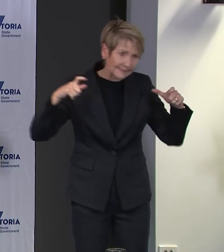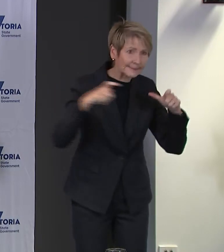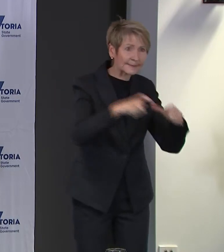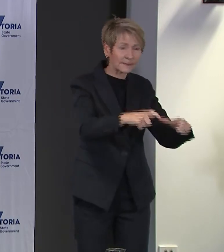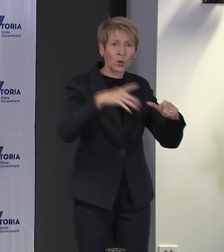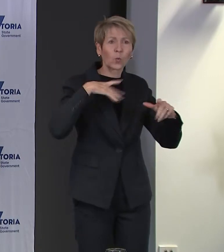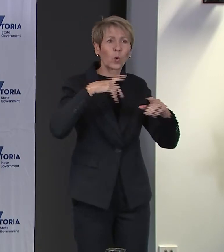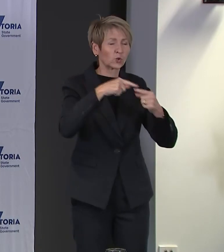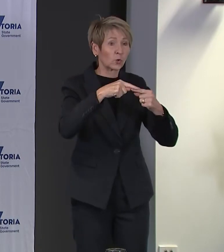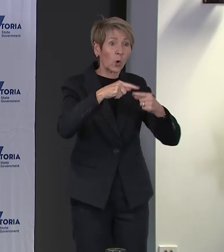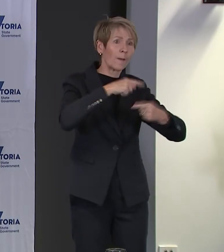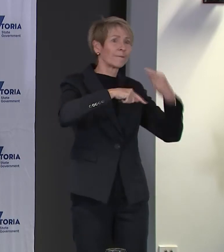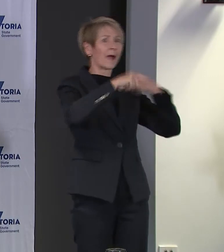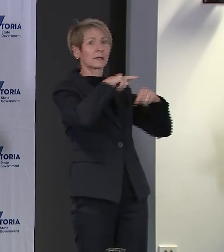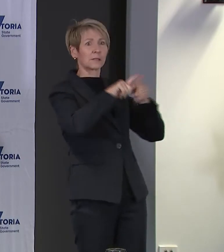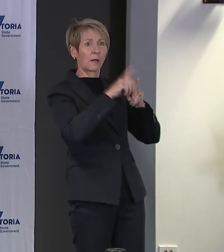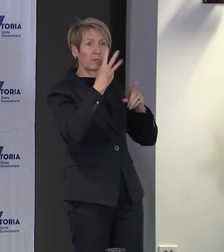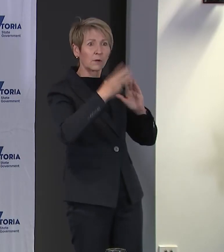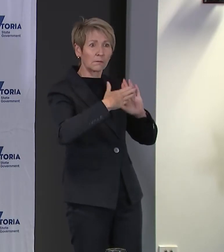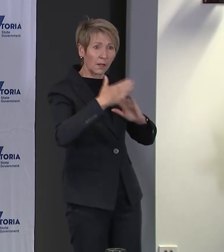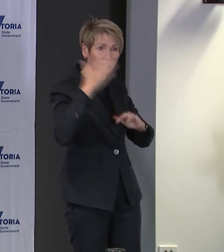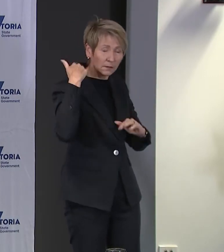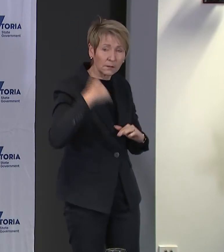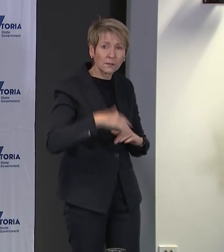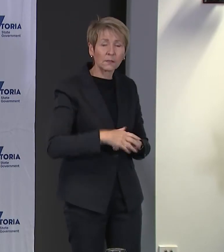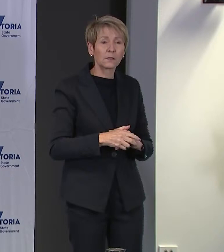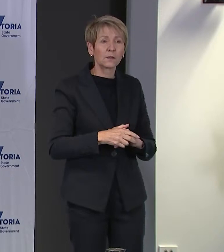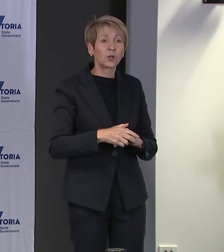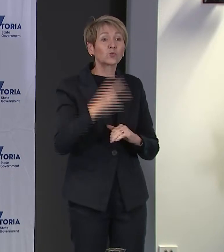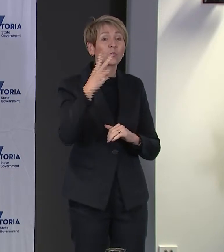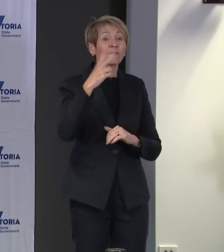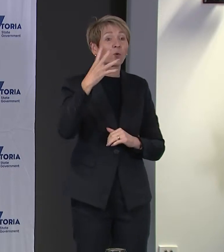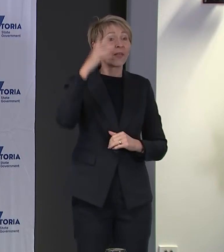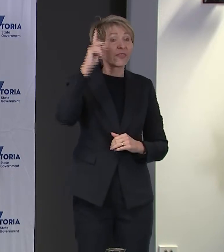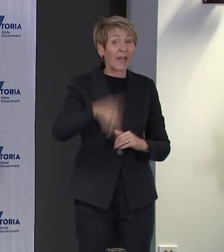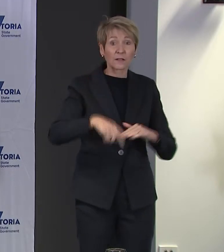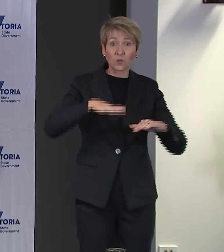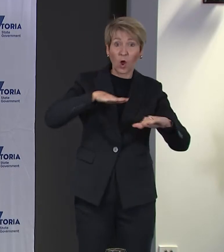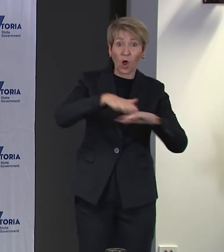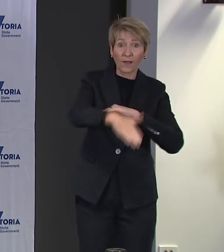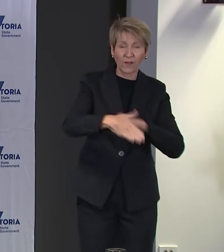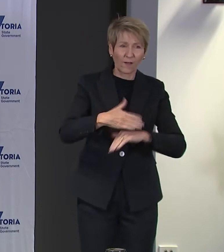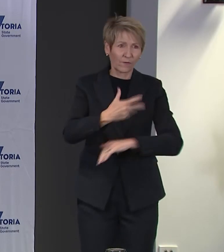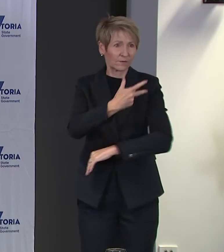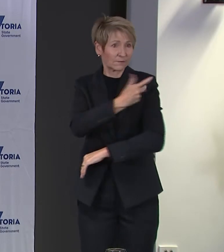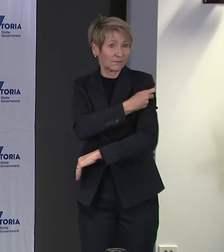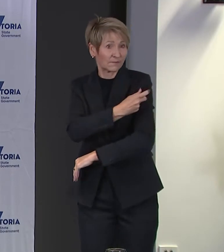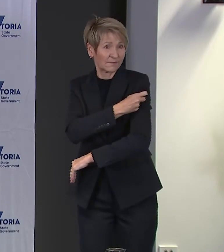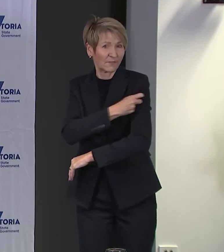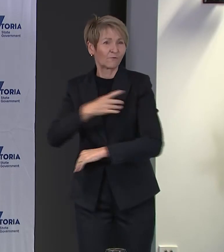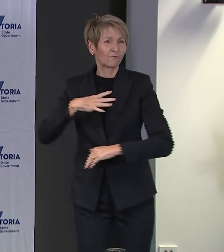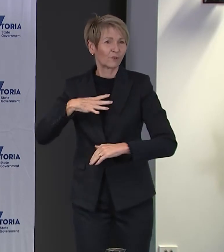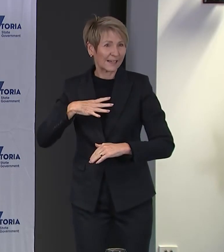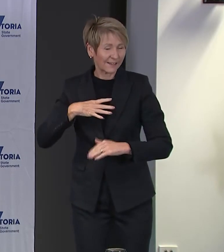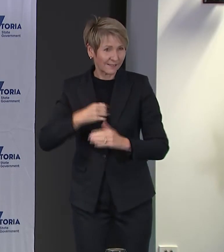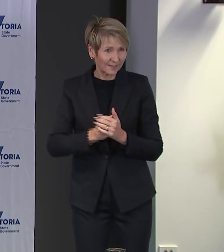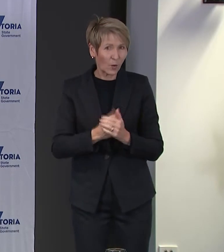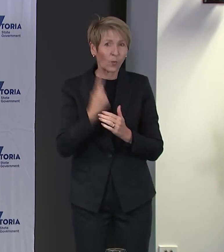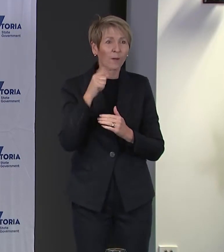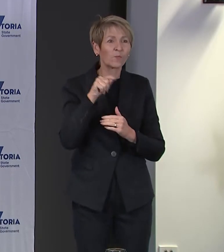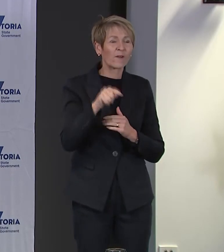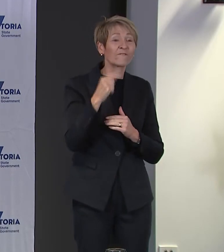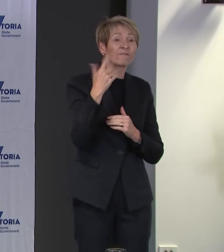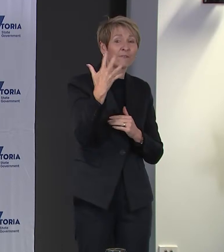COVID-free status. Over 24,000 vaccinations. Now 1.35 million doses of vaccine are